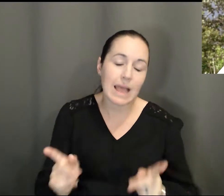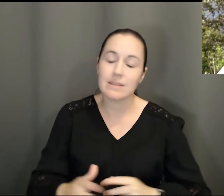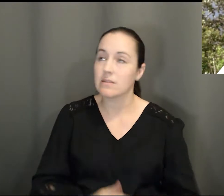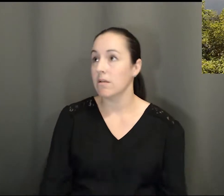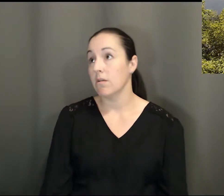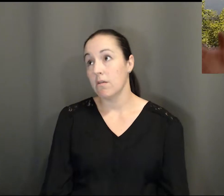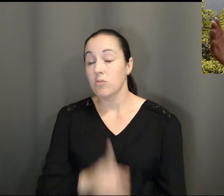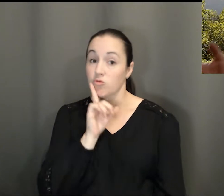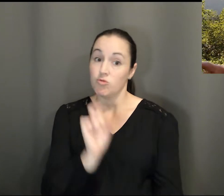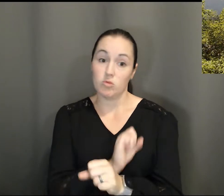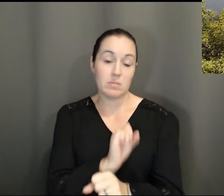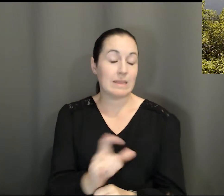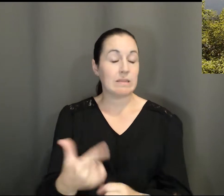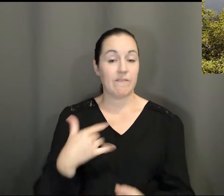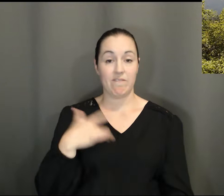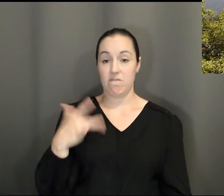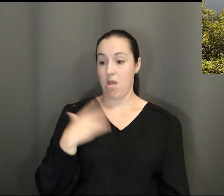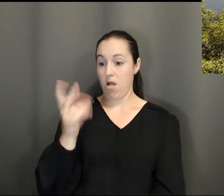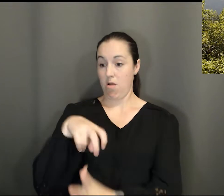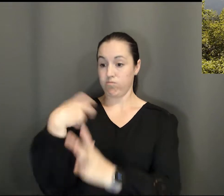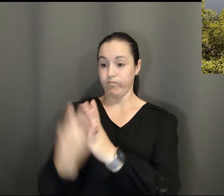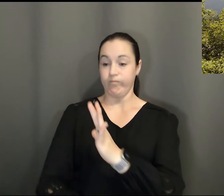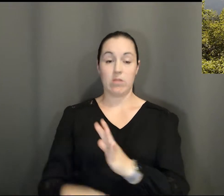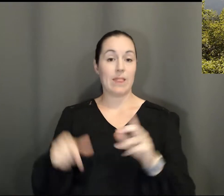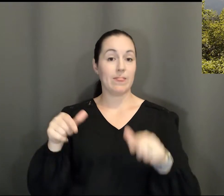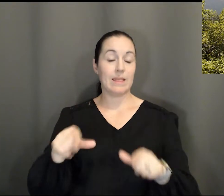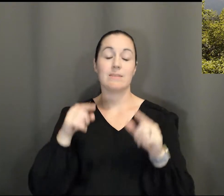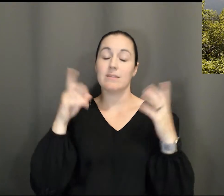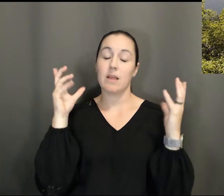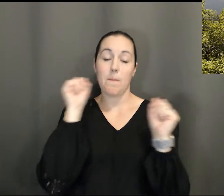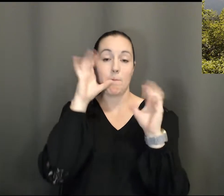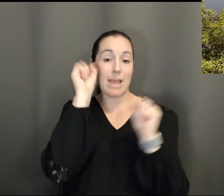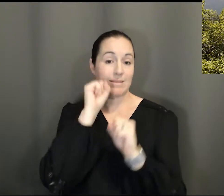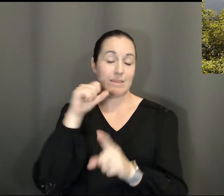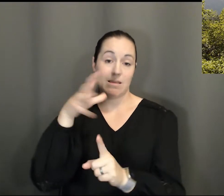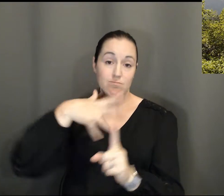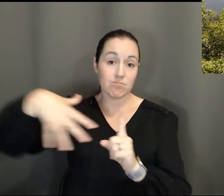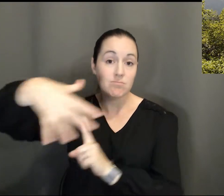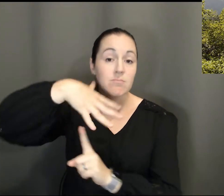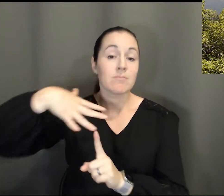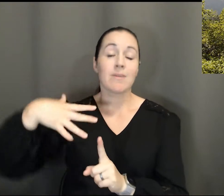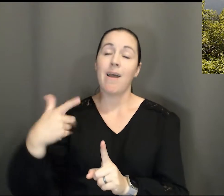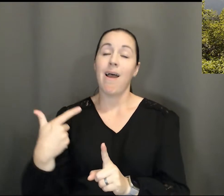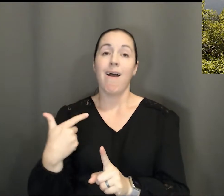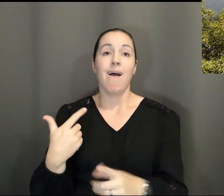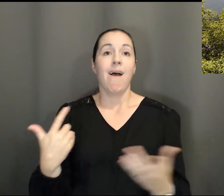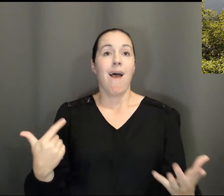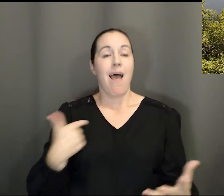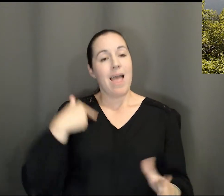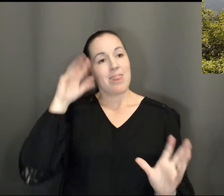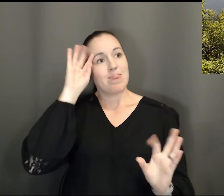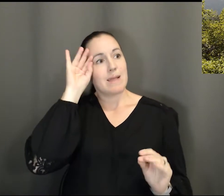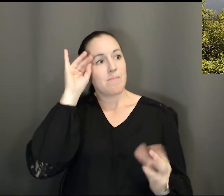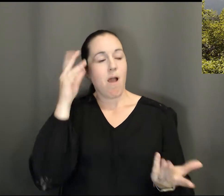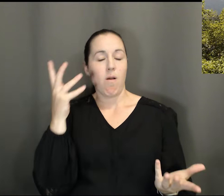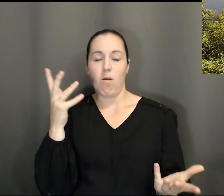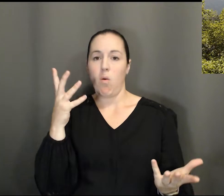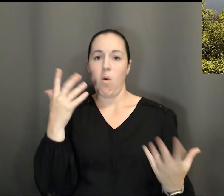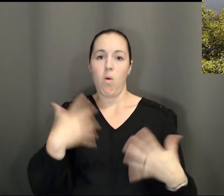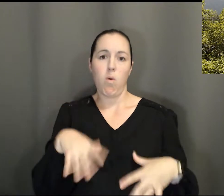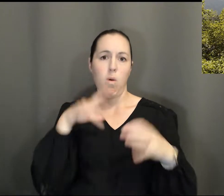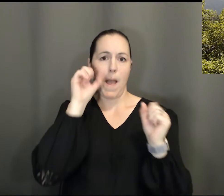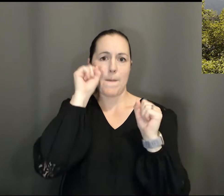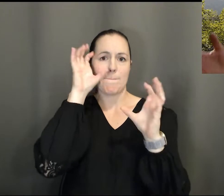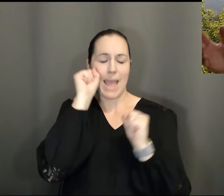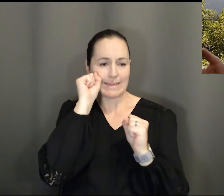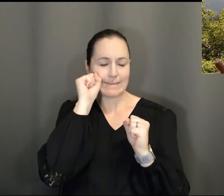our God is. These are hard days for so many people, aren't they? I mean, we've got stuff like this crazy economy, inflation, the threat of